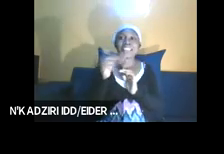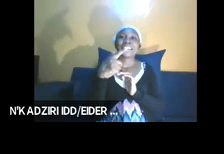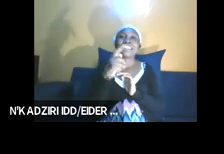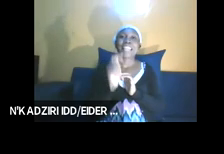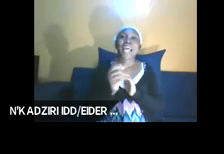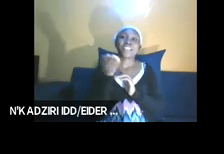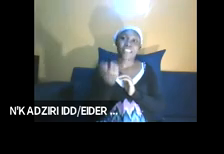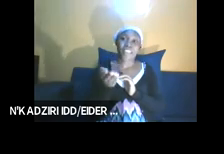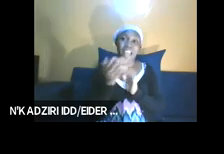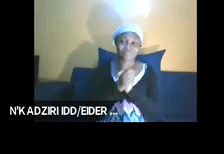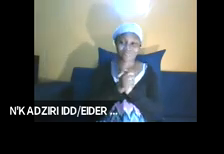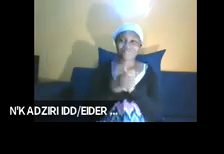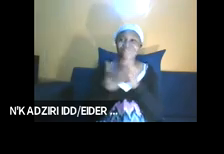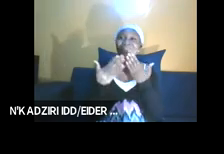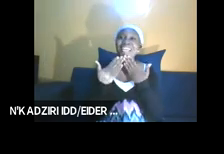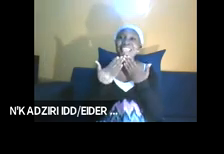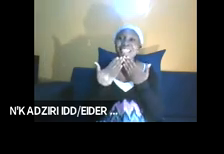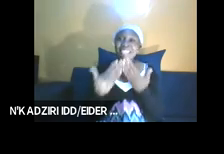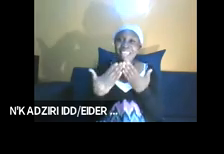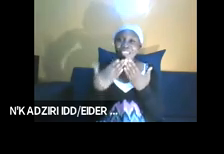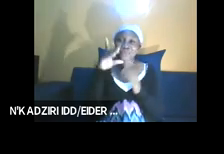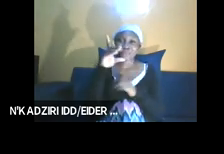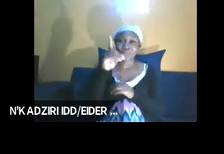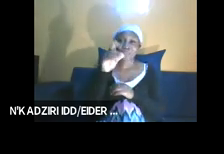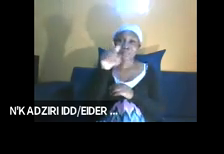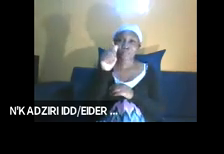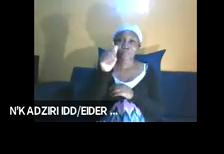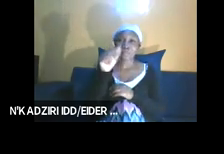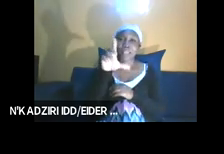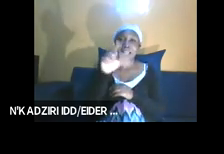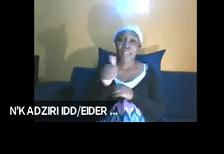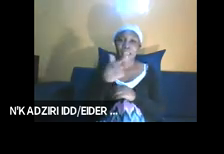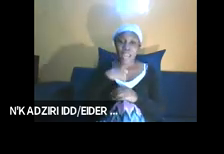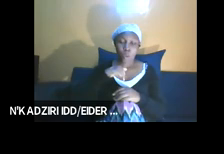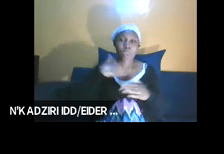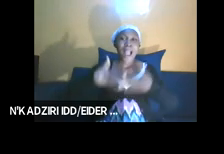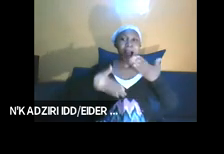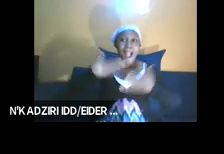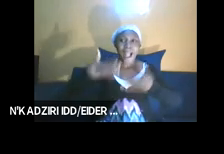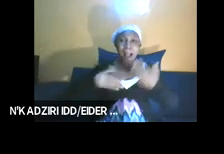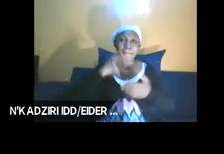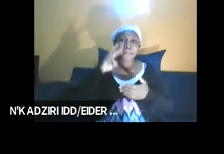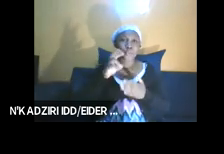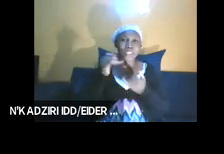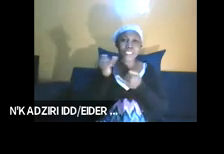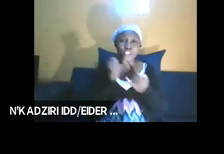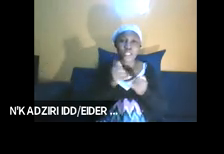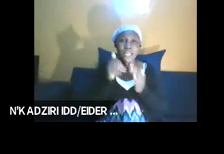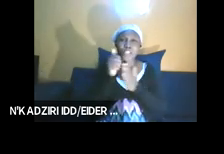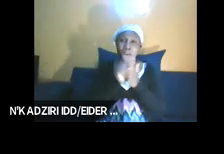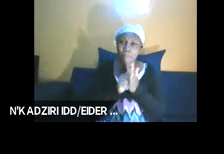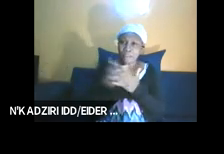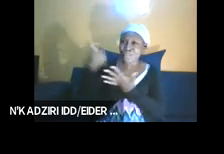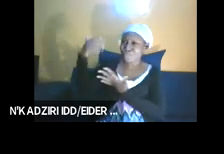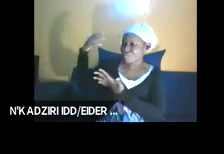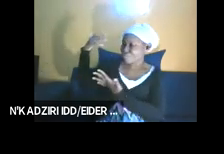Thank you very much, Daniela. We are happy to see the introduction page from the participants is alive and